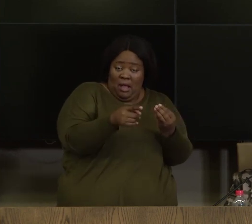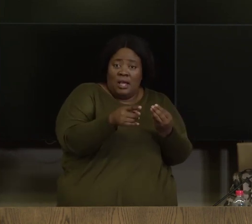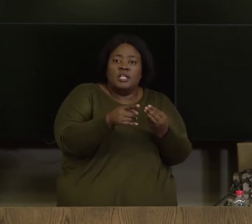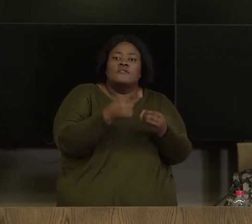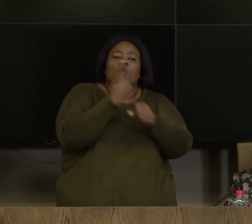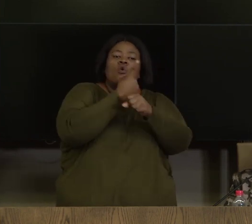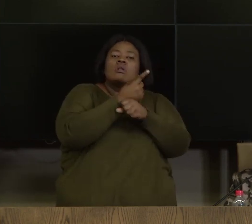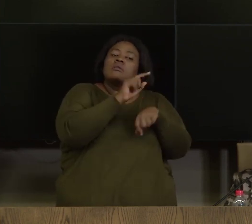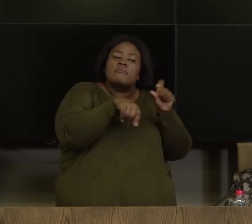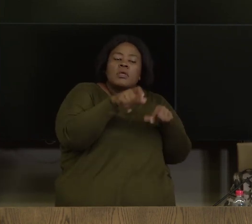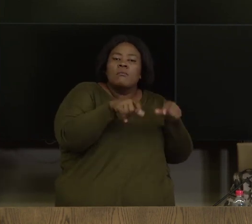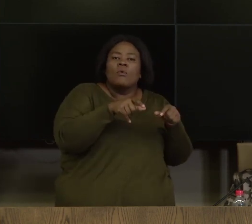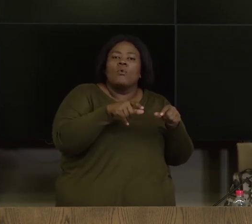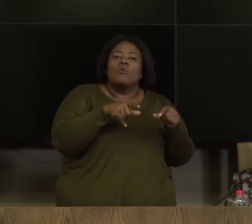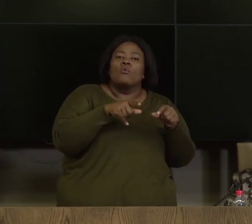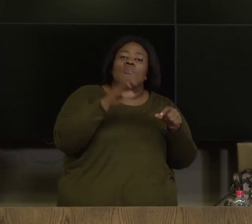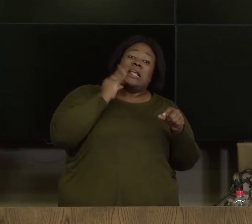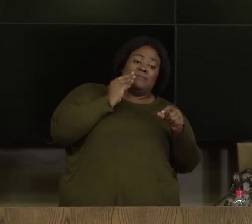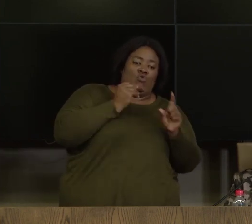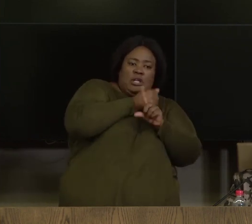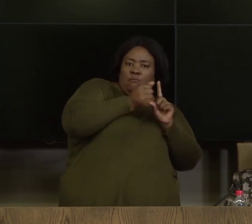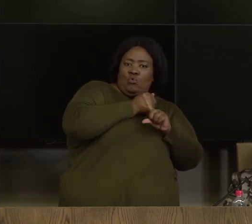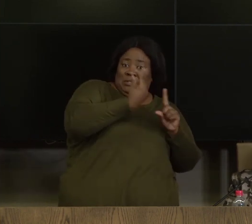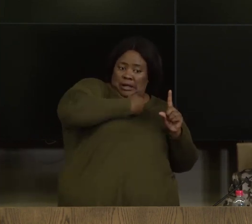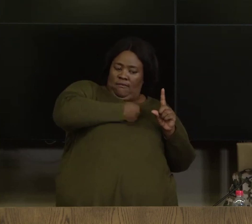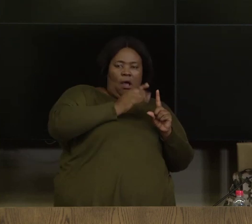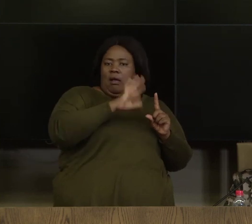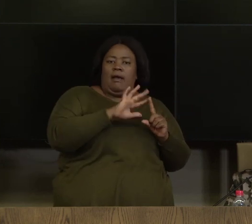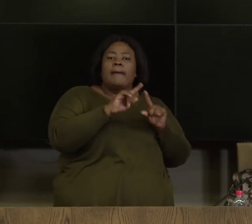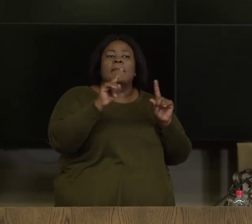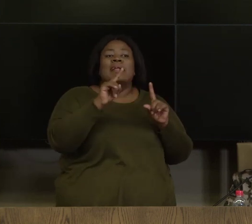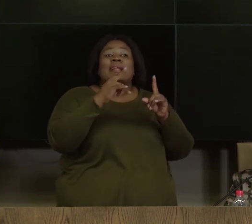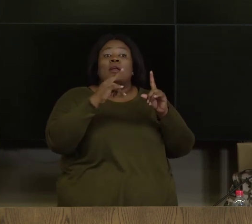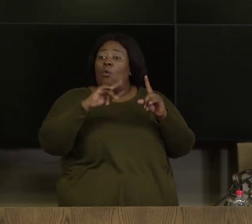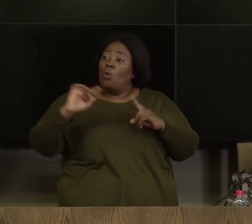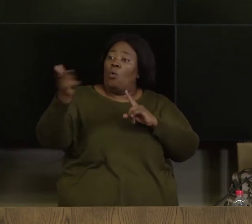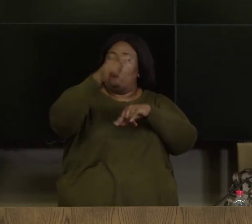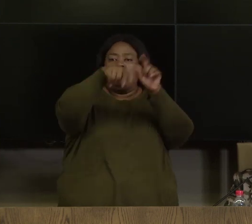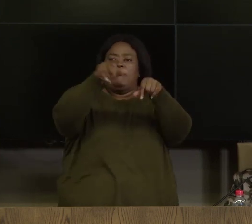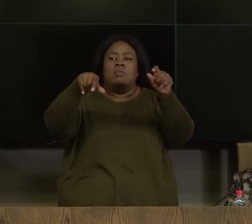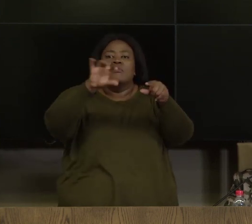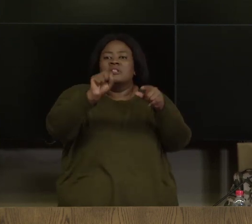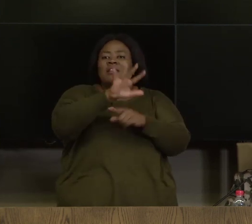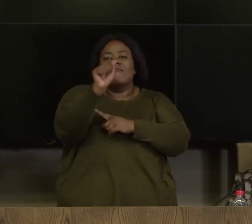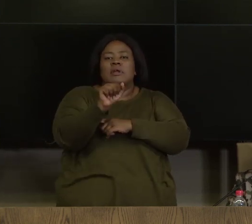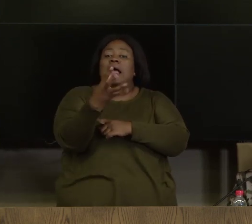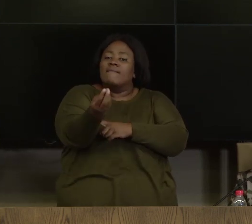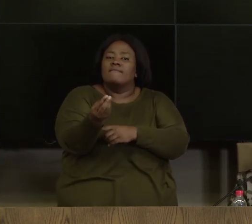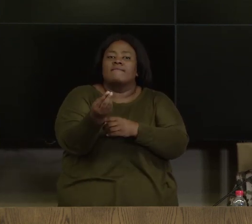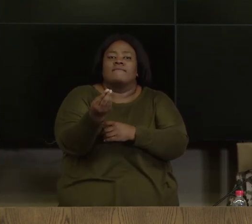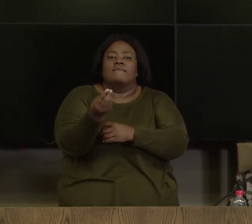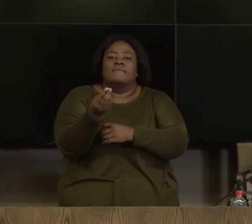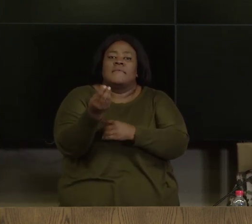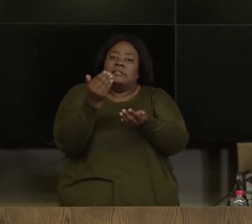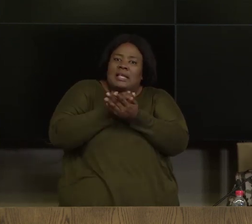themselves being violated. Yinamba okufuneka wonke umuntu eSouth Africa ahlale enayo, because if you happen